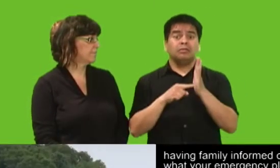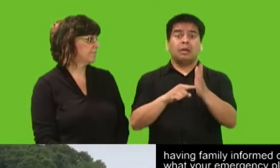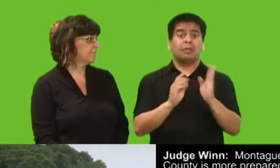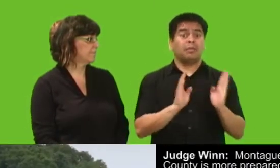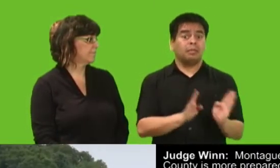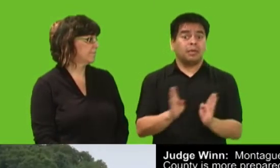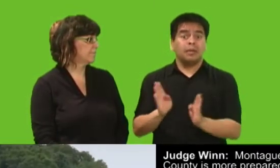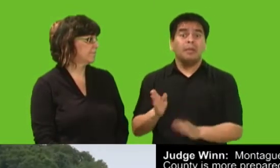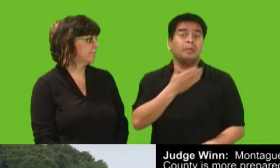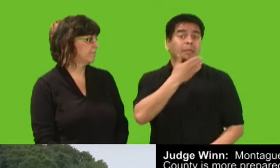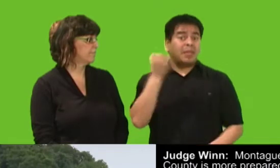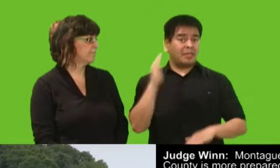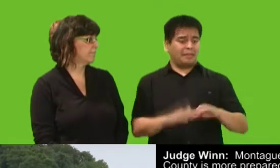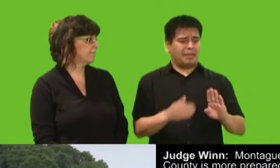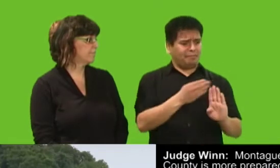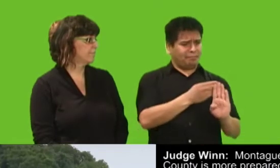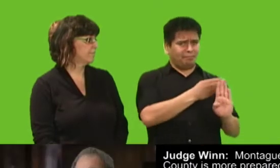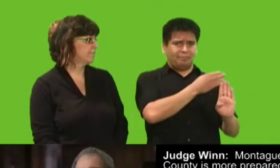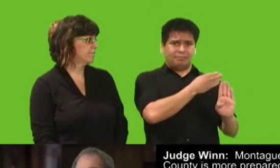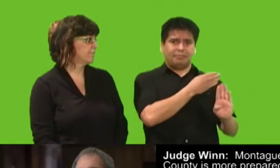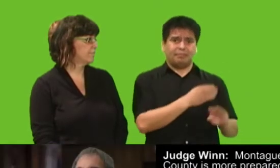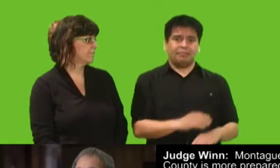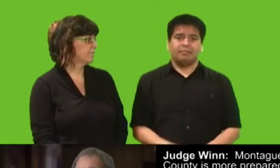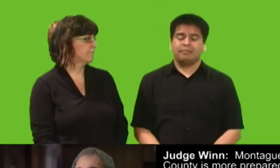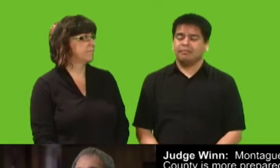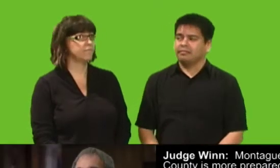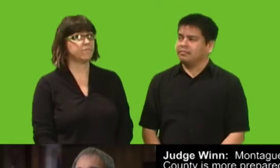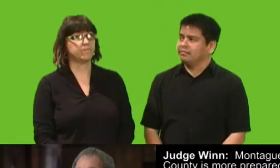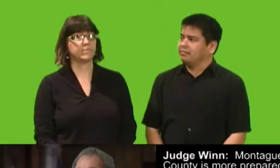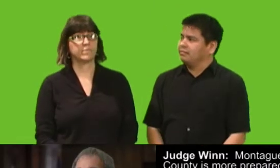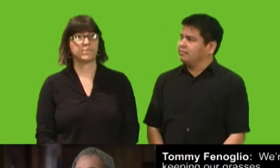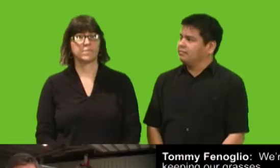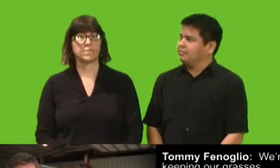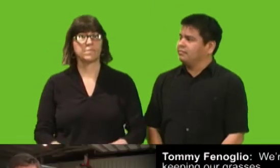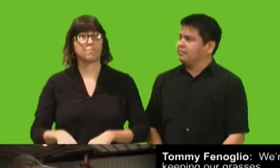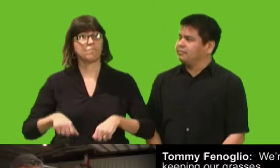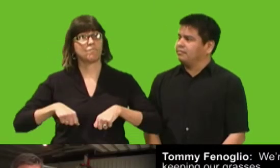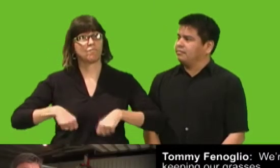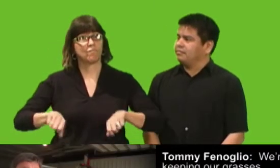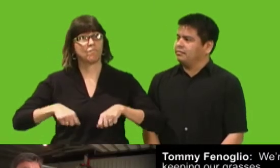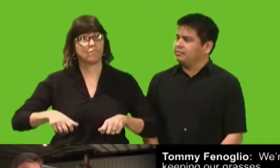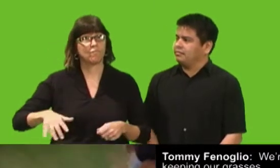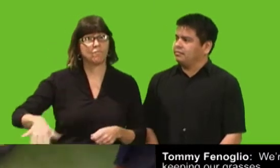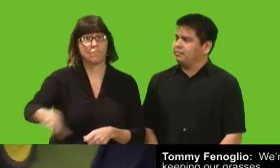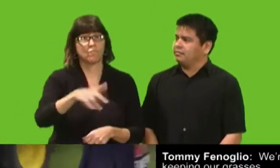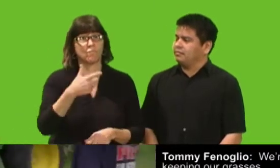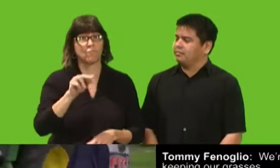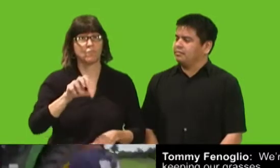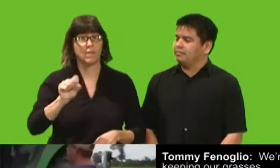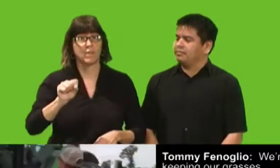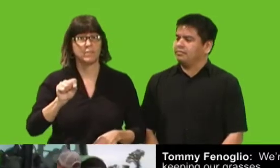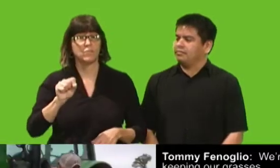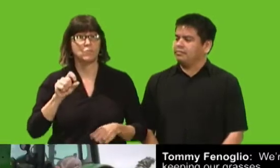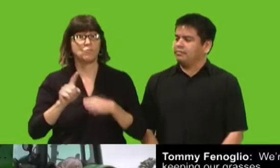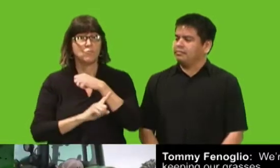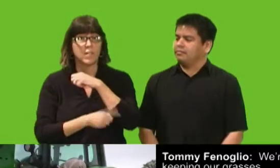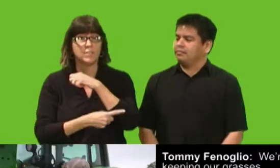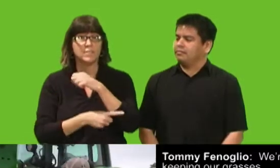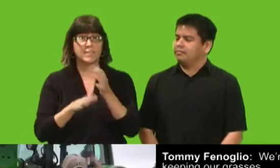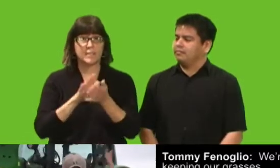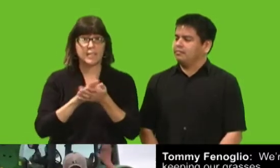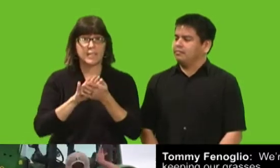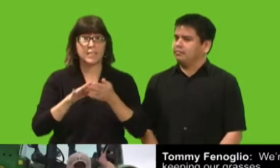you. Monte County is more prepared now than they were. We're keeping their grasses mowed, keeping